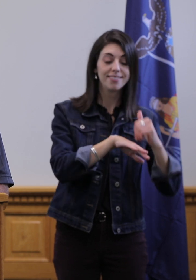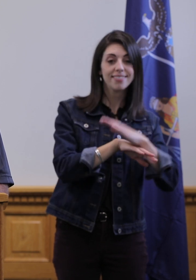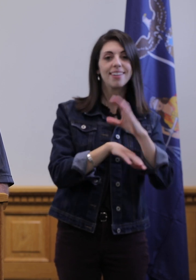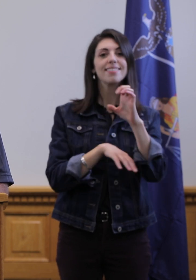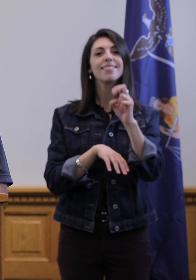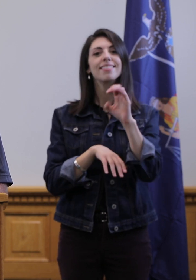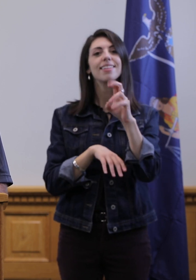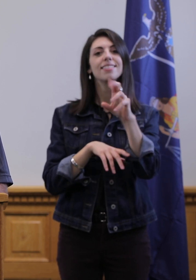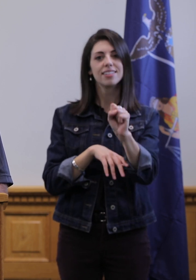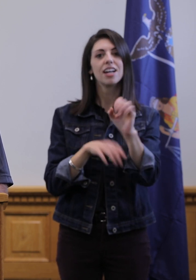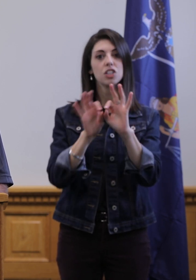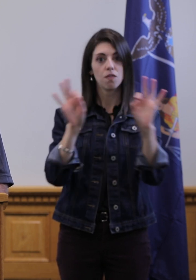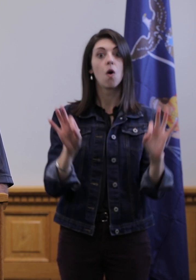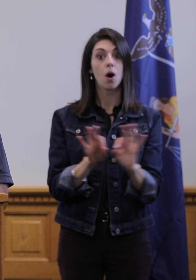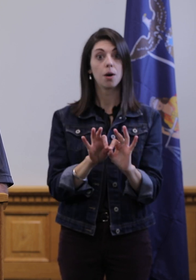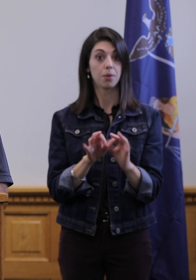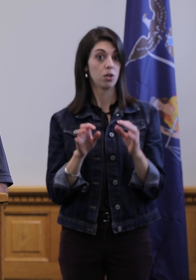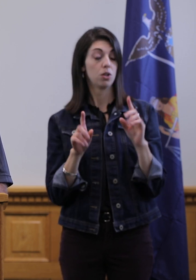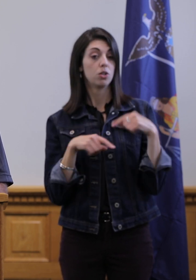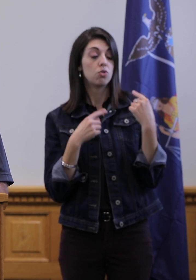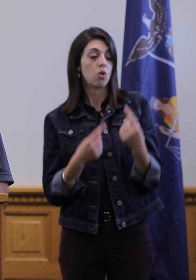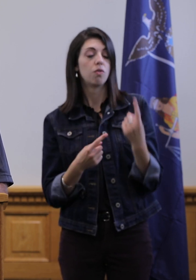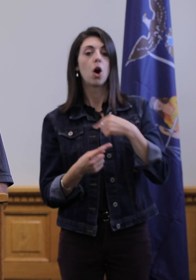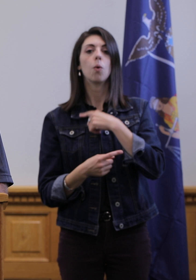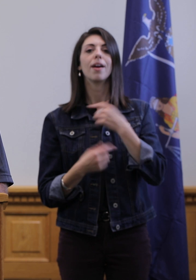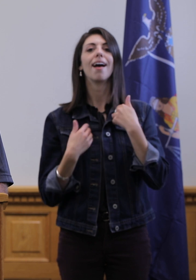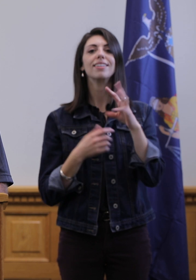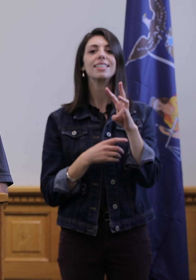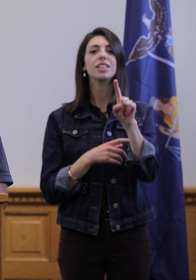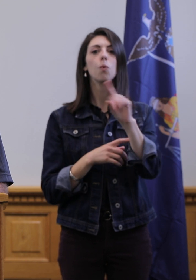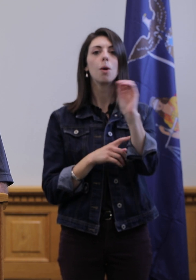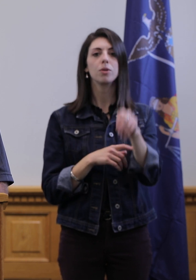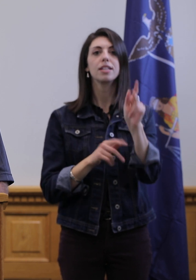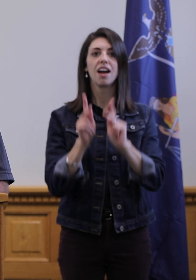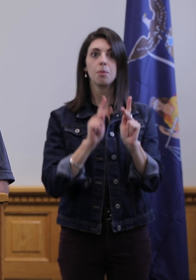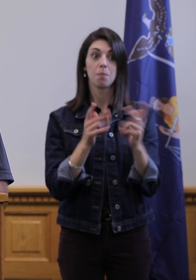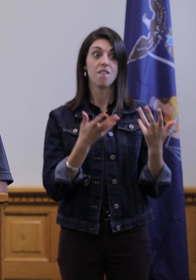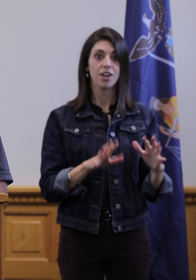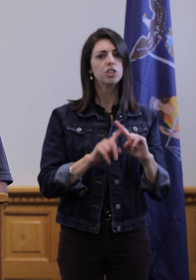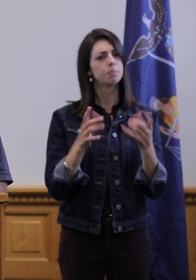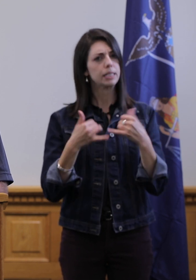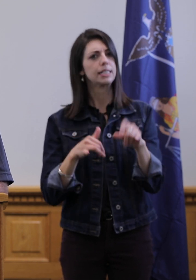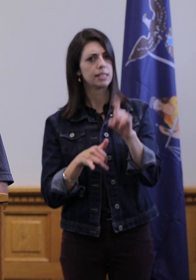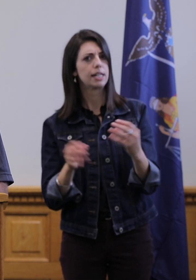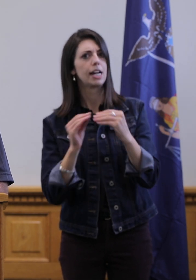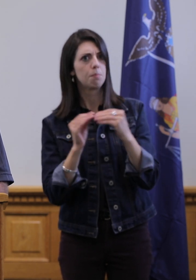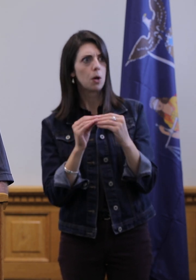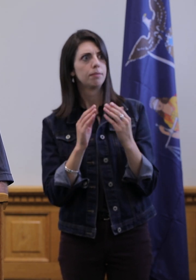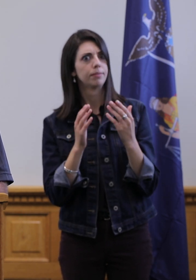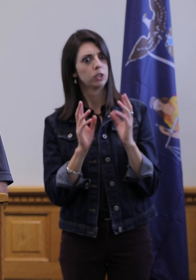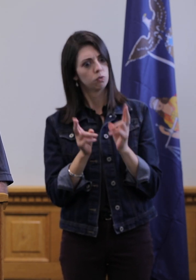our response rate in Oswego County and brought it up to 61%, but it still needs to be higher. We have until the end of